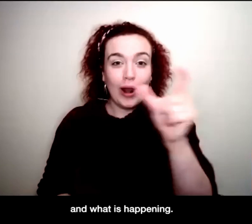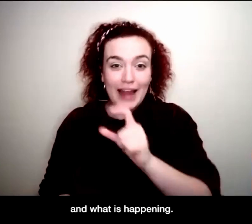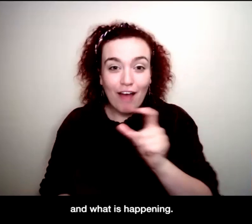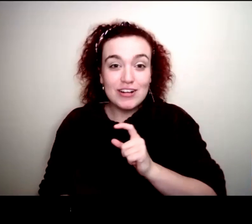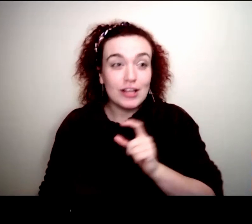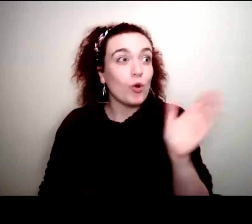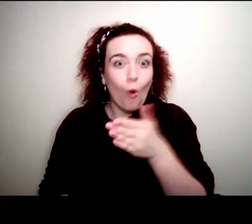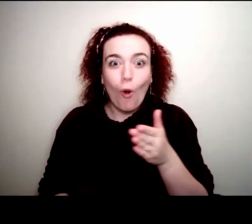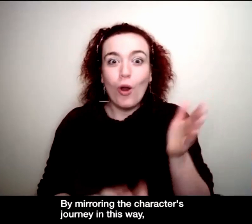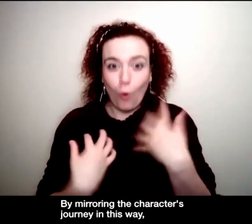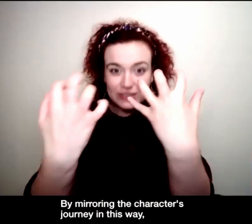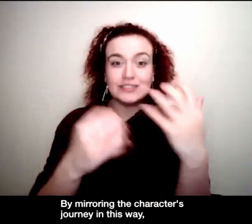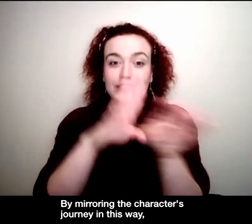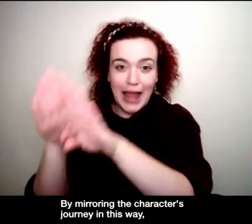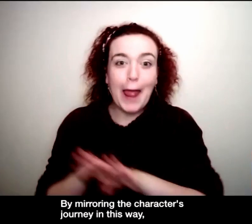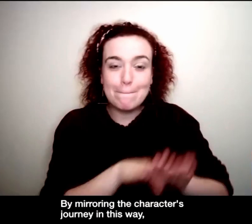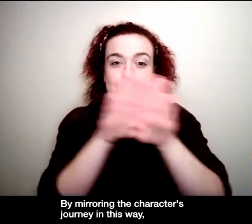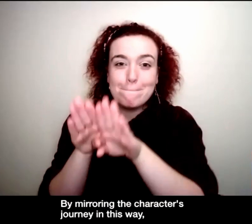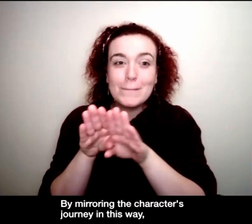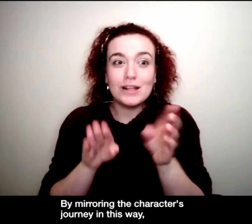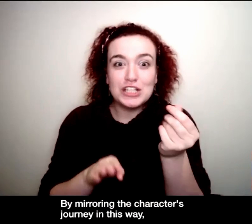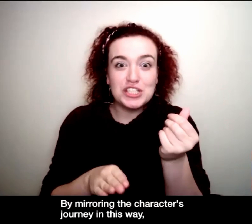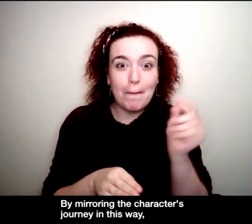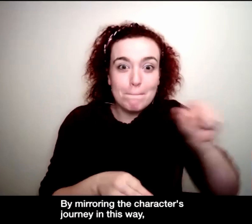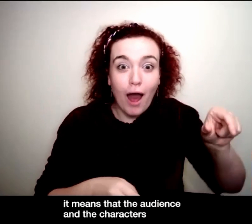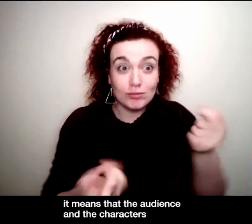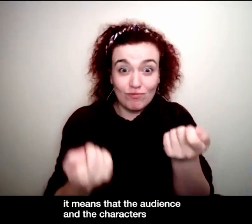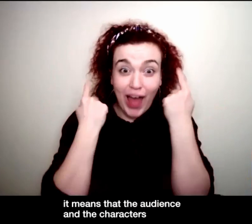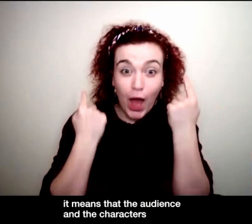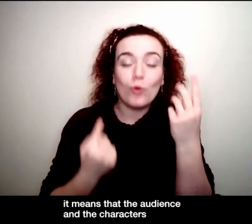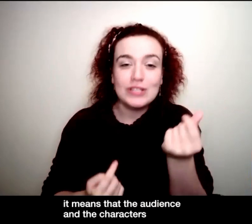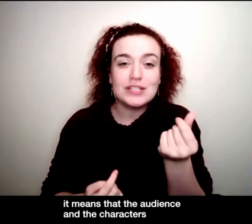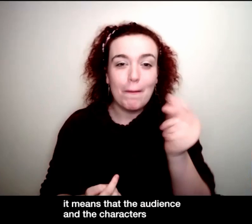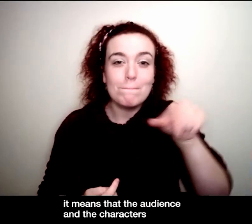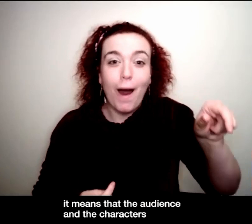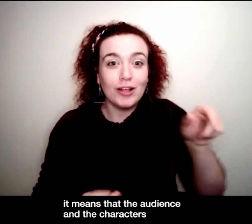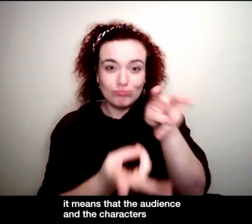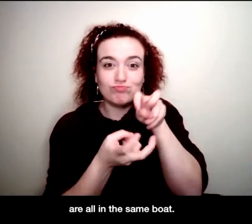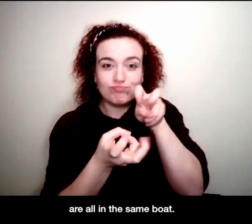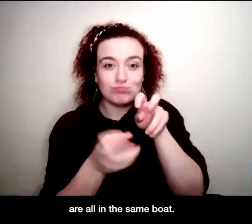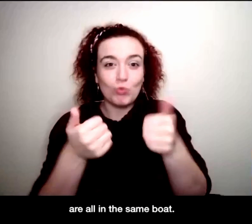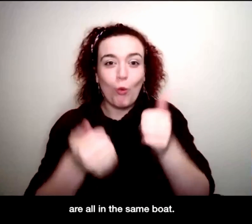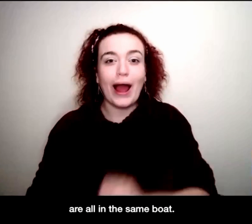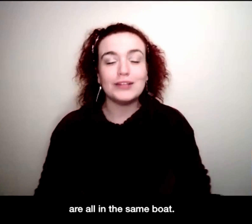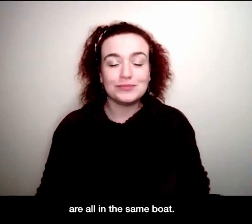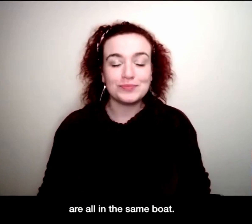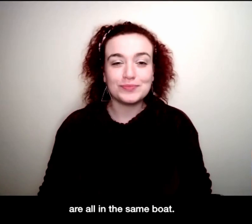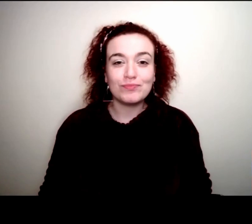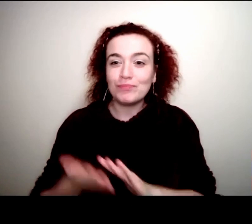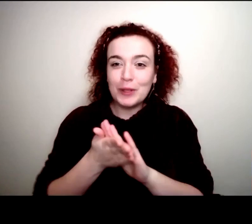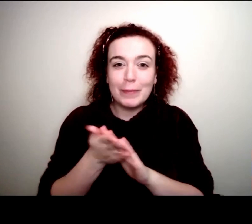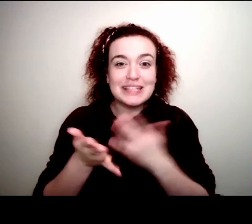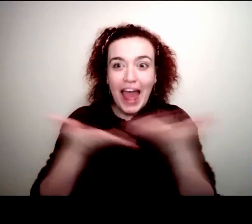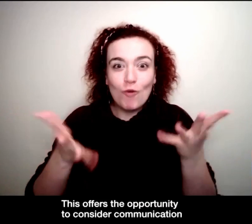what is happening. By mirroring the character's journey in this way, it means that the audience and the characters are all in the same